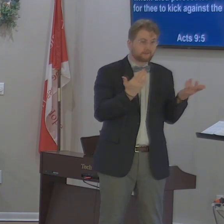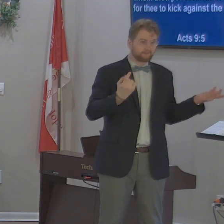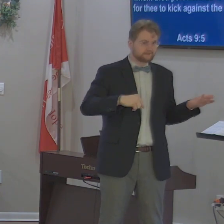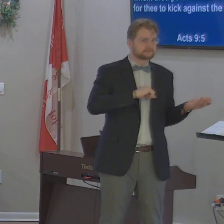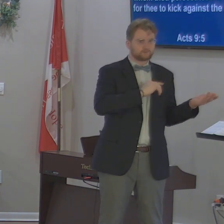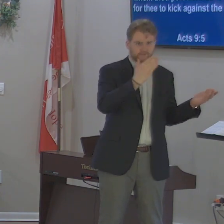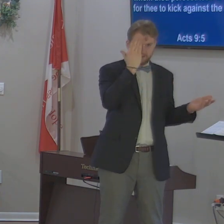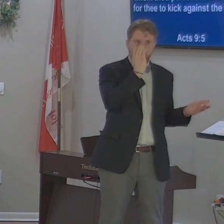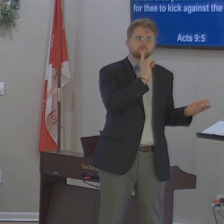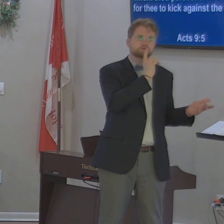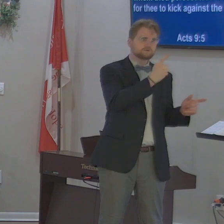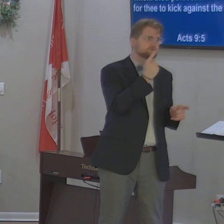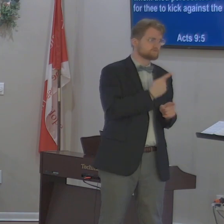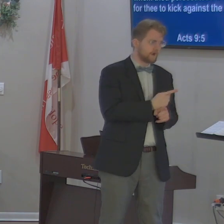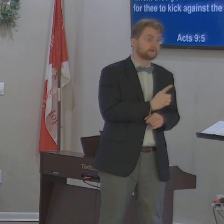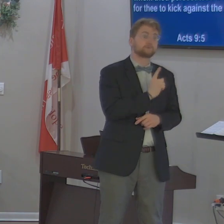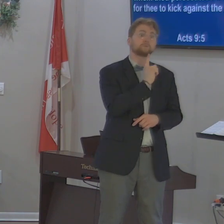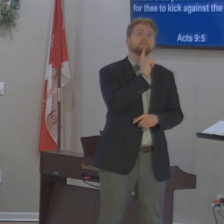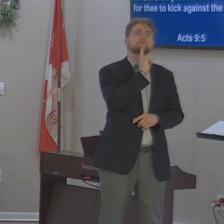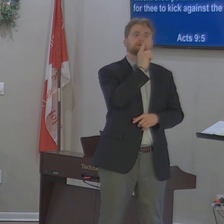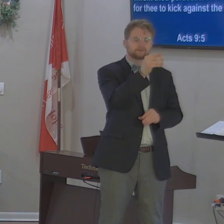real provide comfort as well.